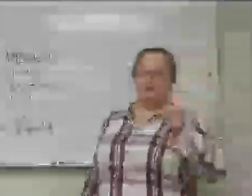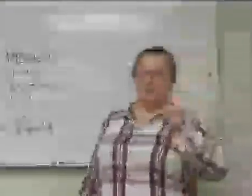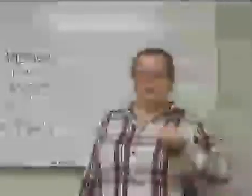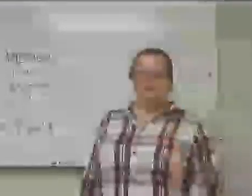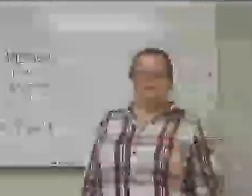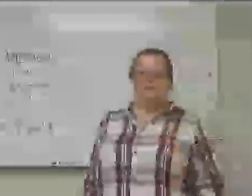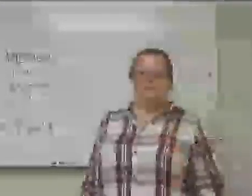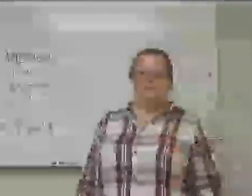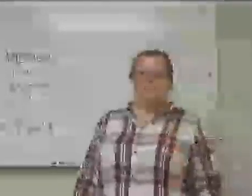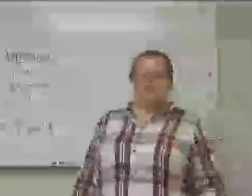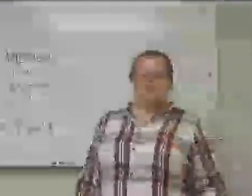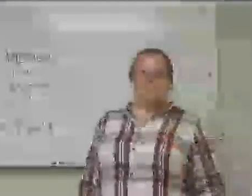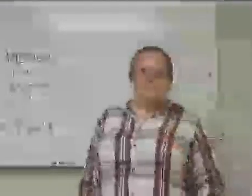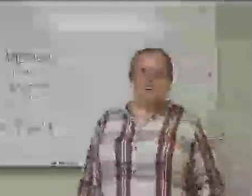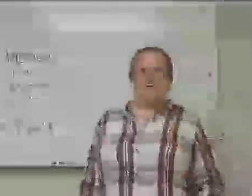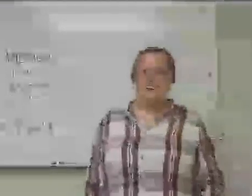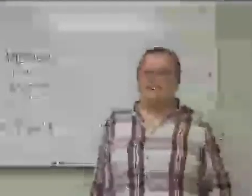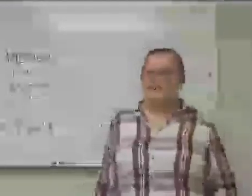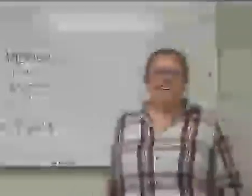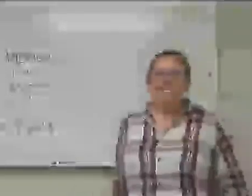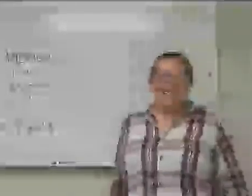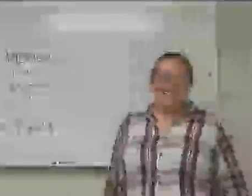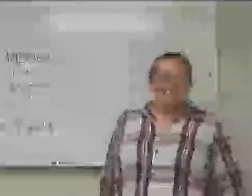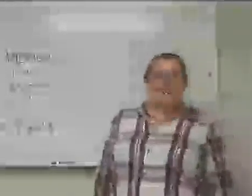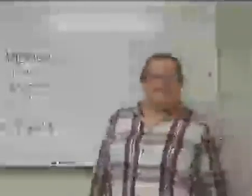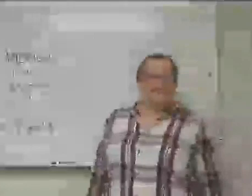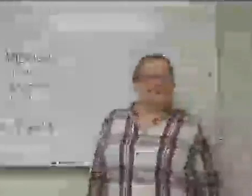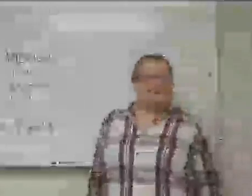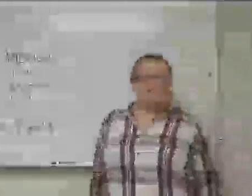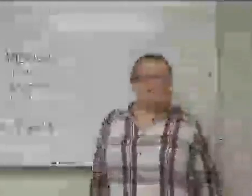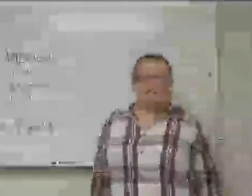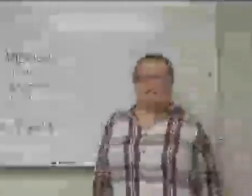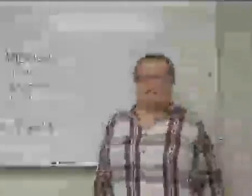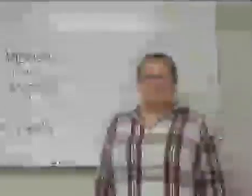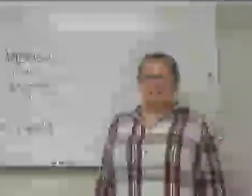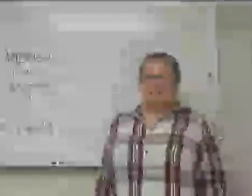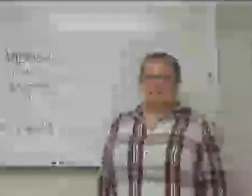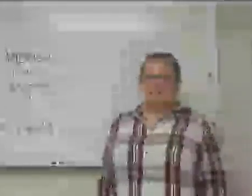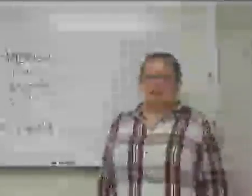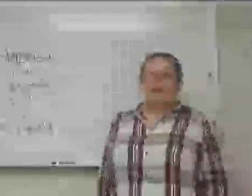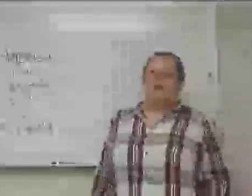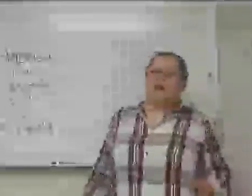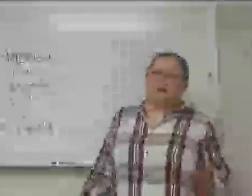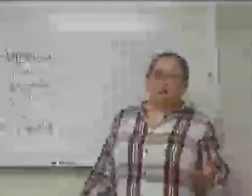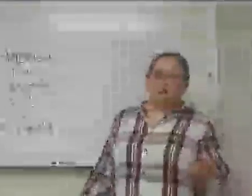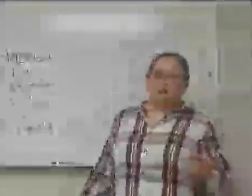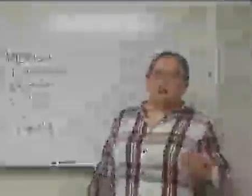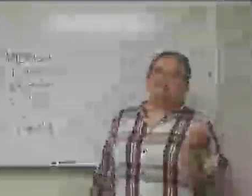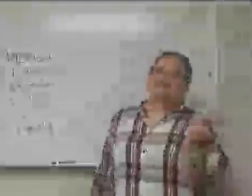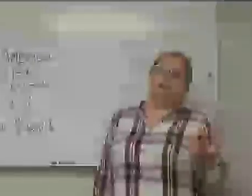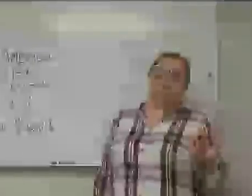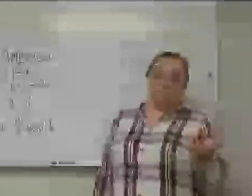So, for example, if you were gonna sign like a soda and pop, is it still the same ASL gesture, or it